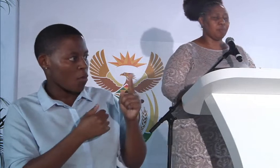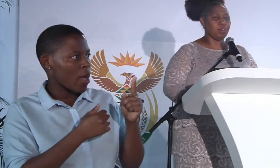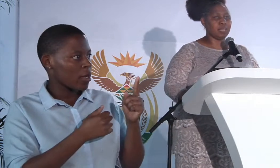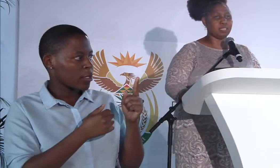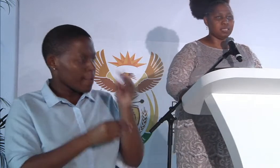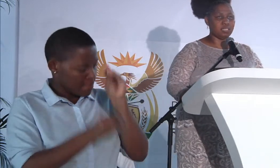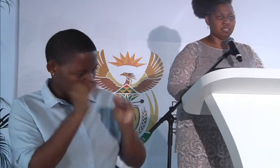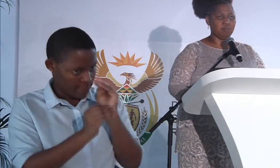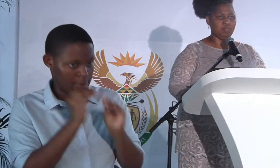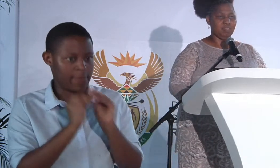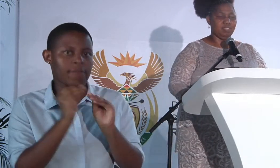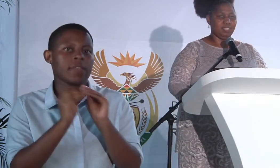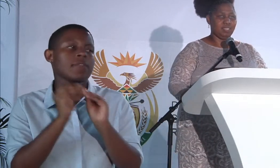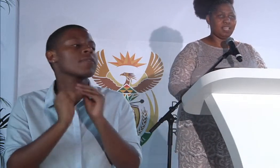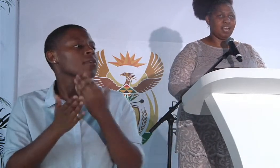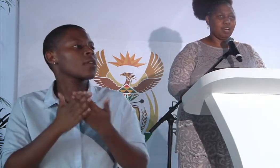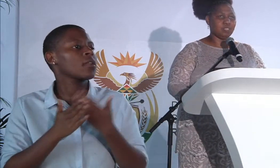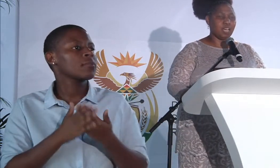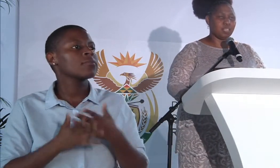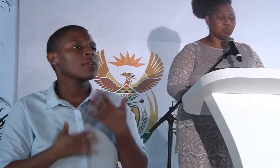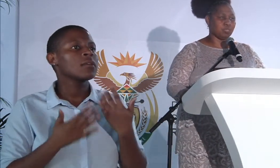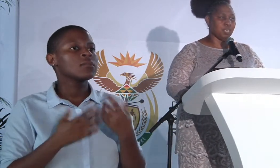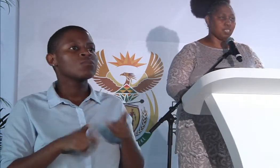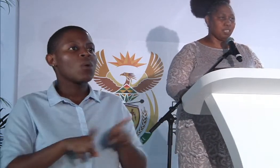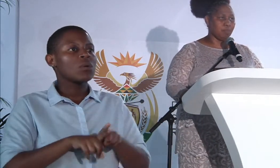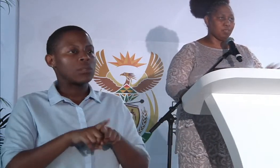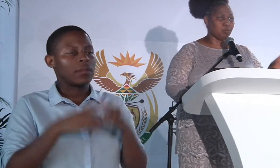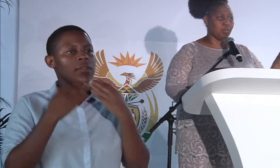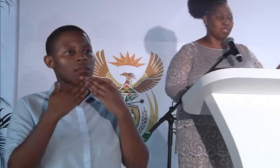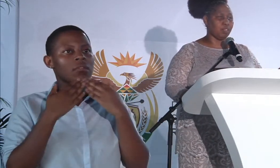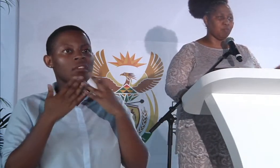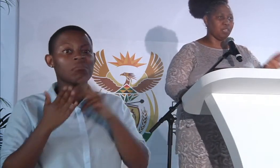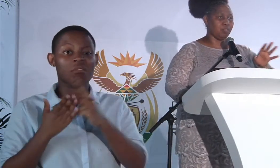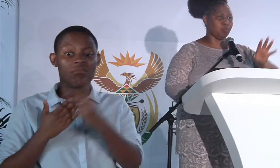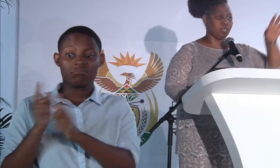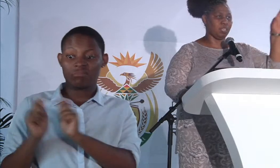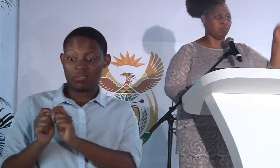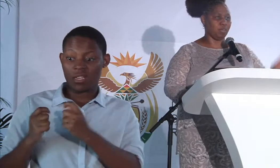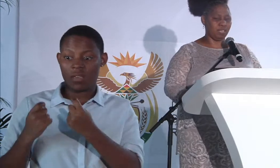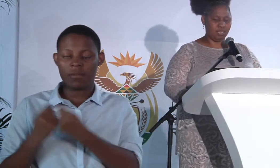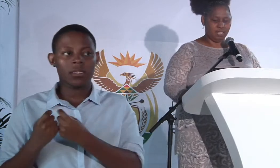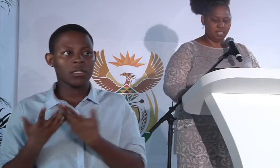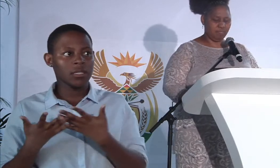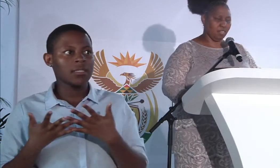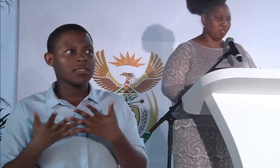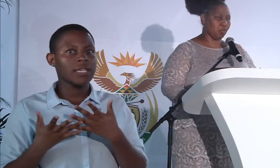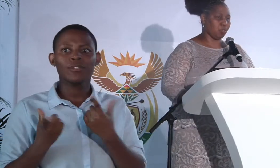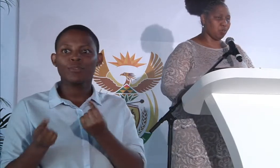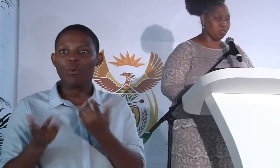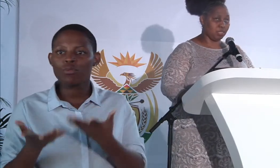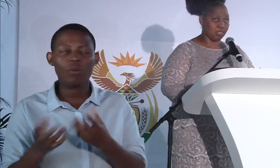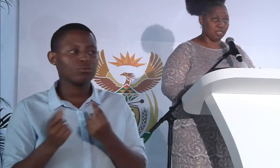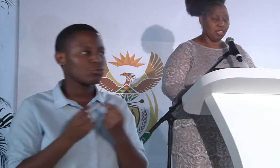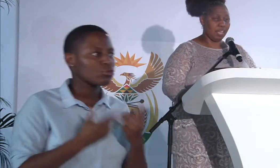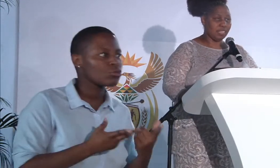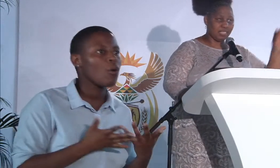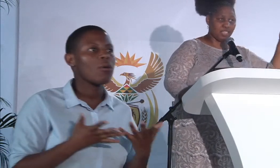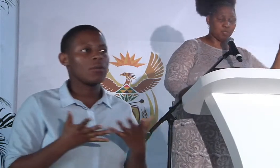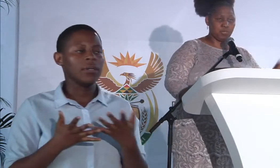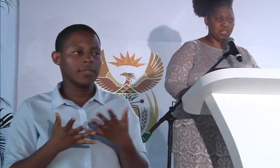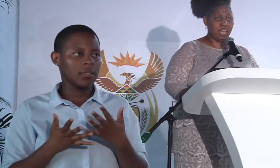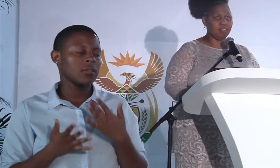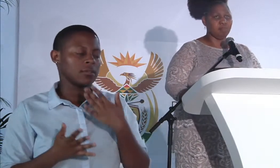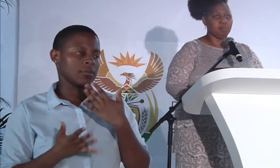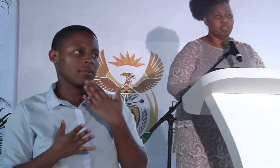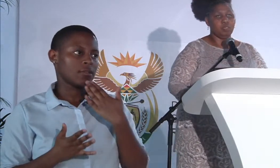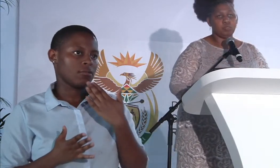the production team that allows us to send them this way, that way, this way, that way, even at short notice, at that